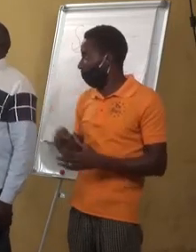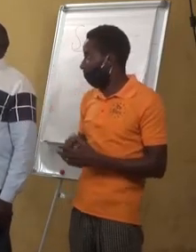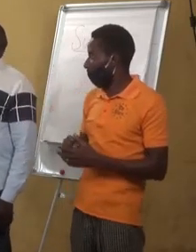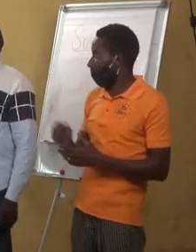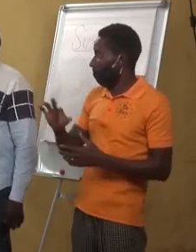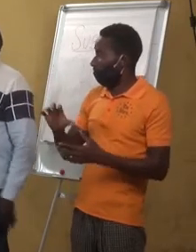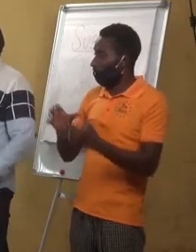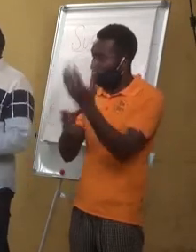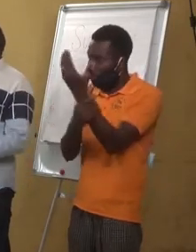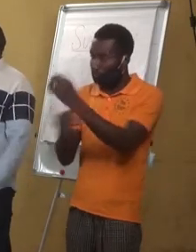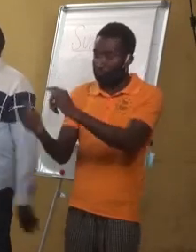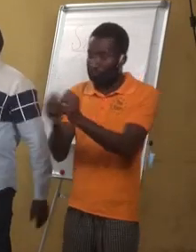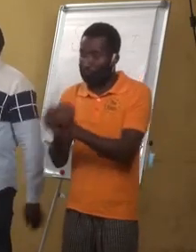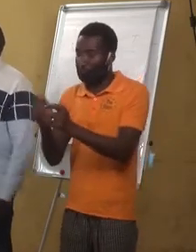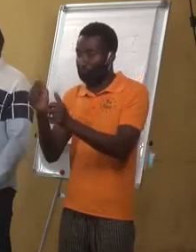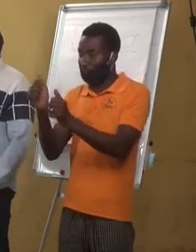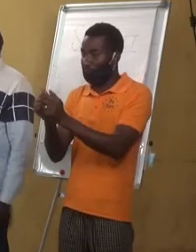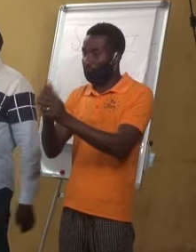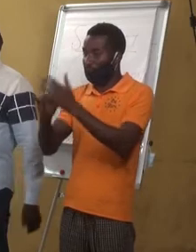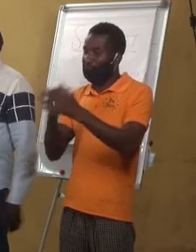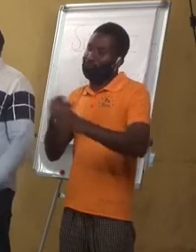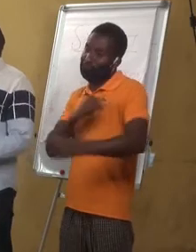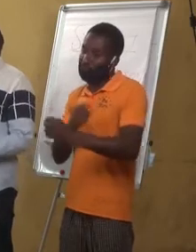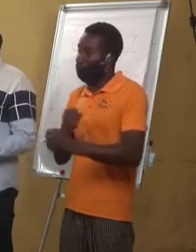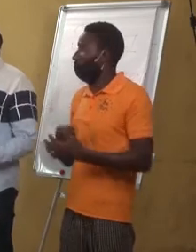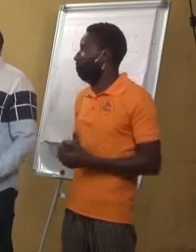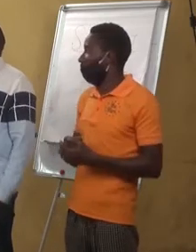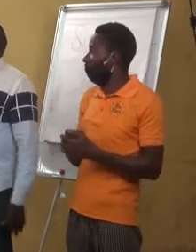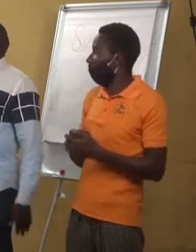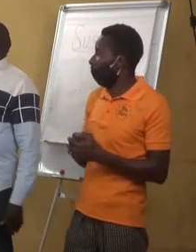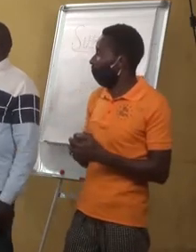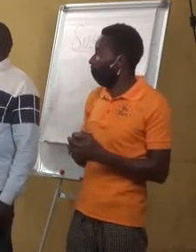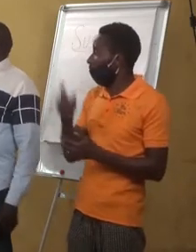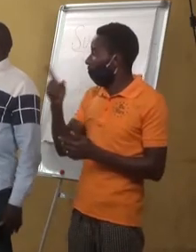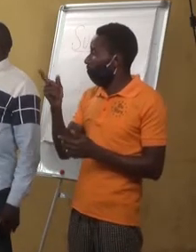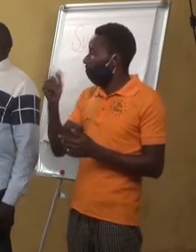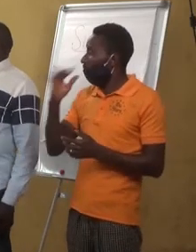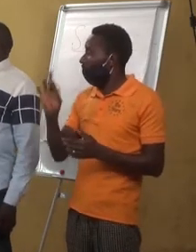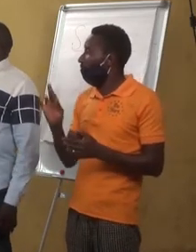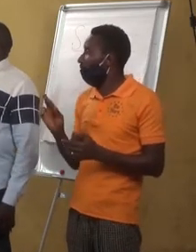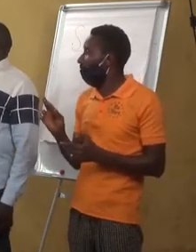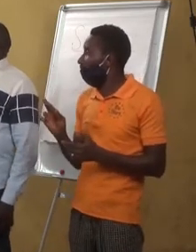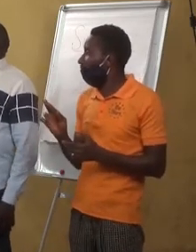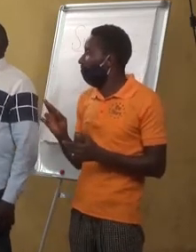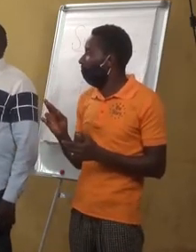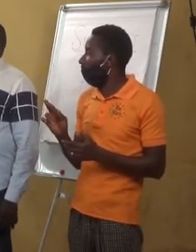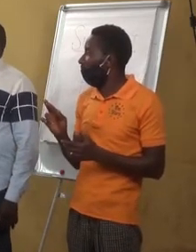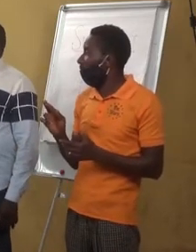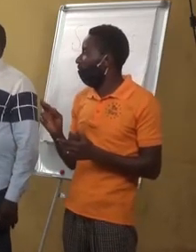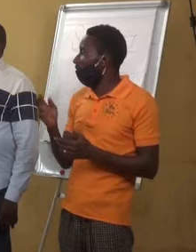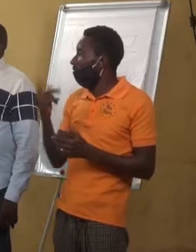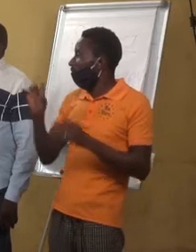strong electrostatic force. The second characteristic is one, they form what we call crystalline